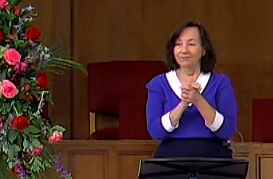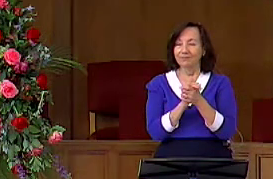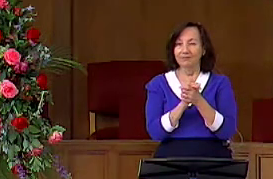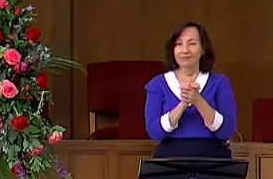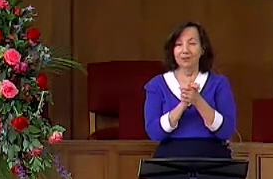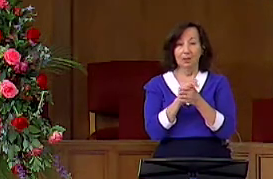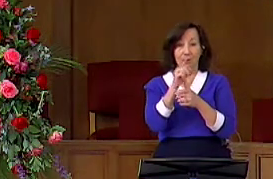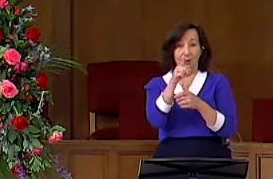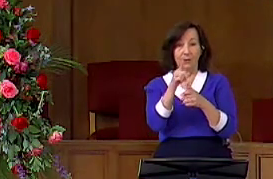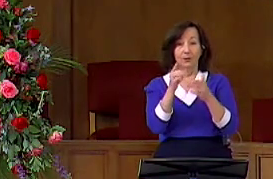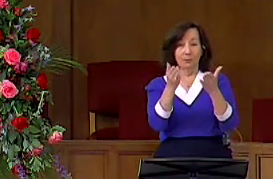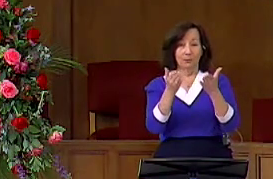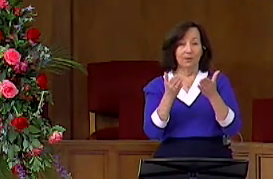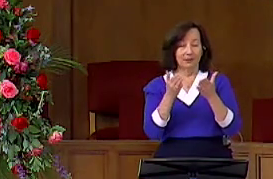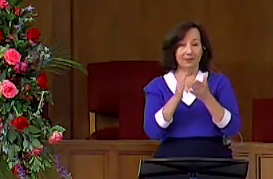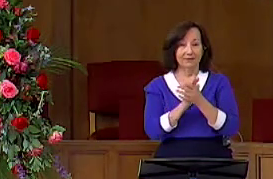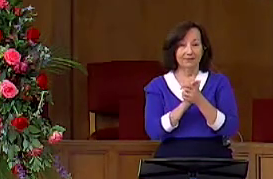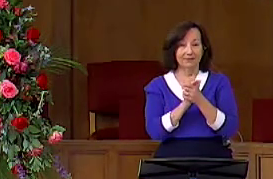you willing